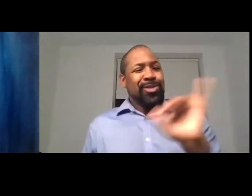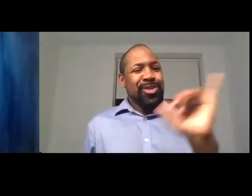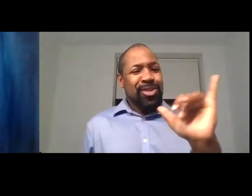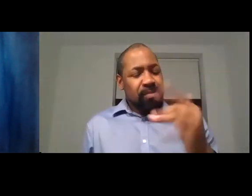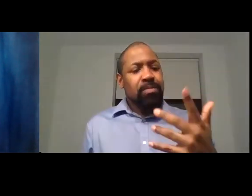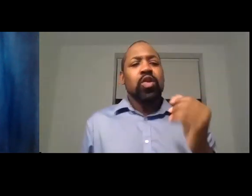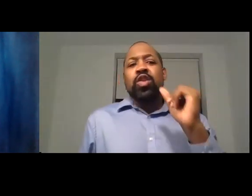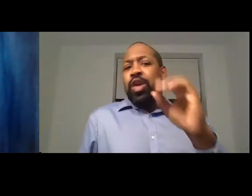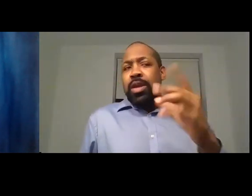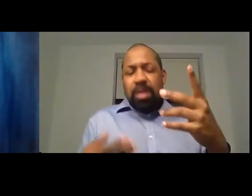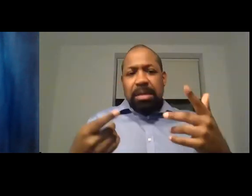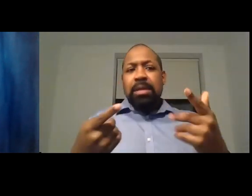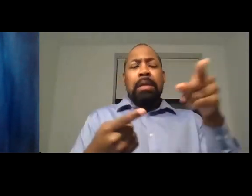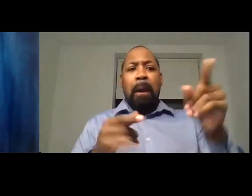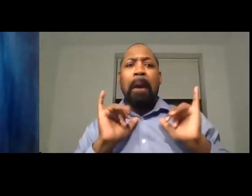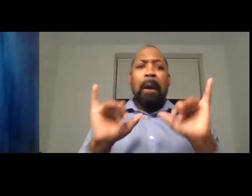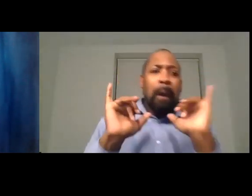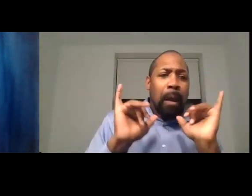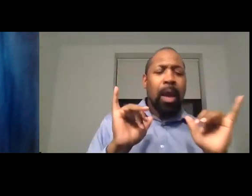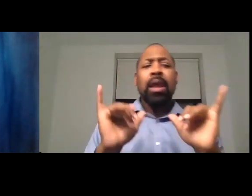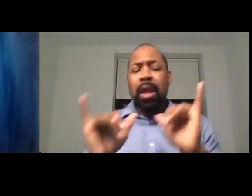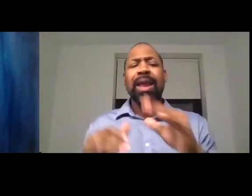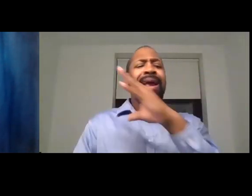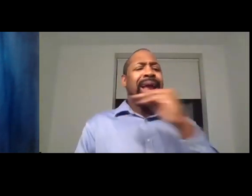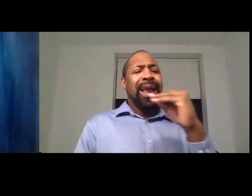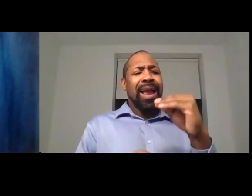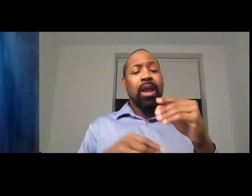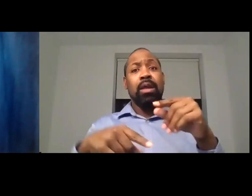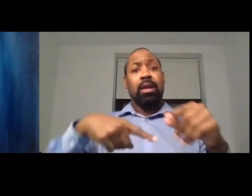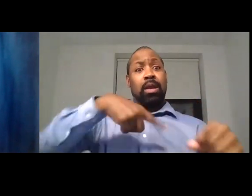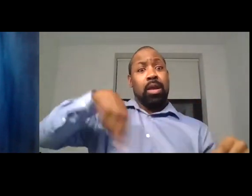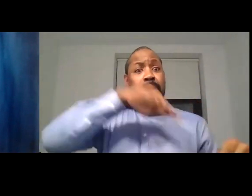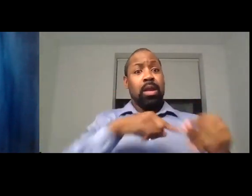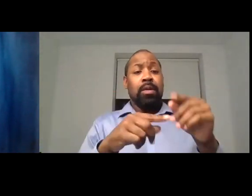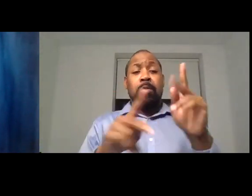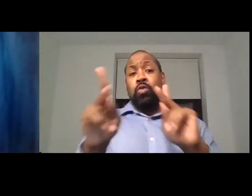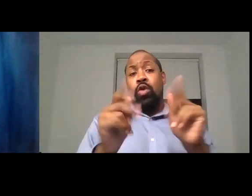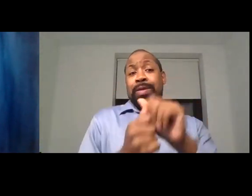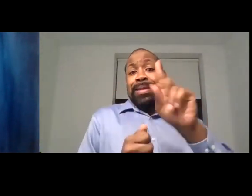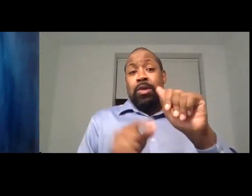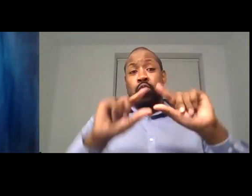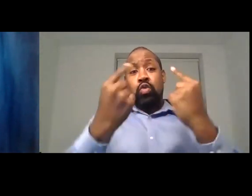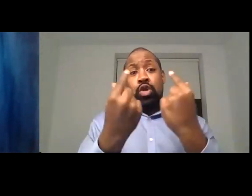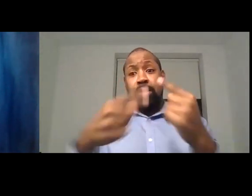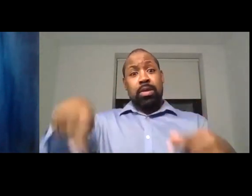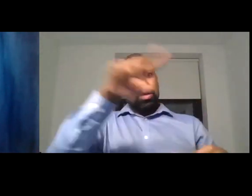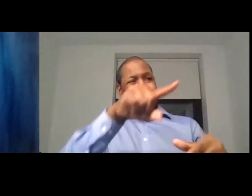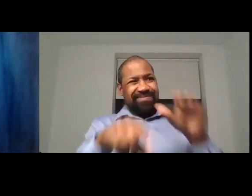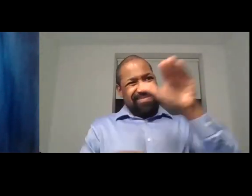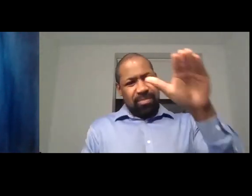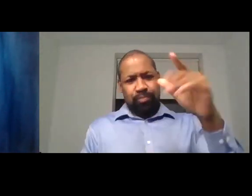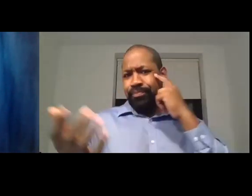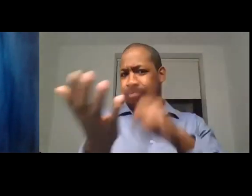be recognized as essential employees as well. So they did see this communication,